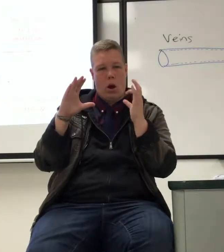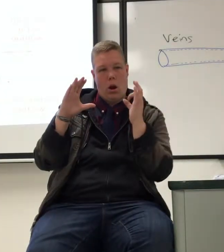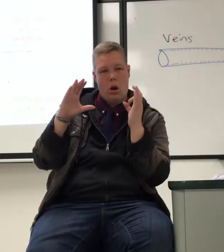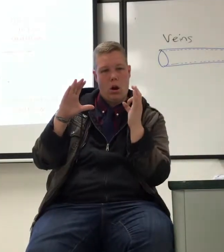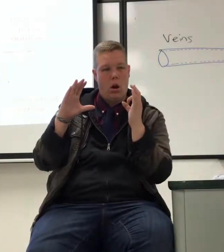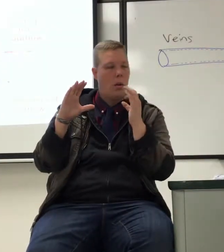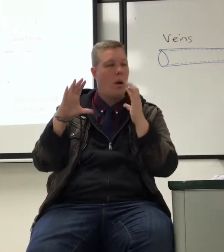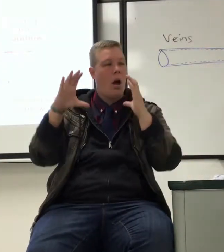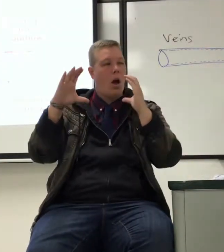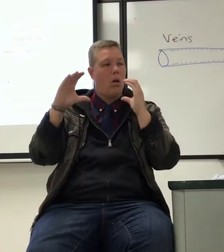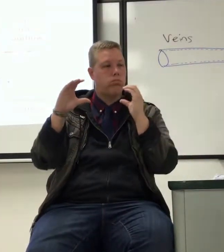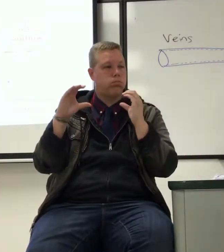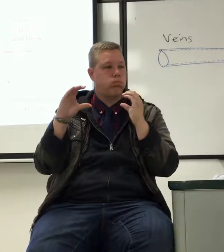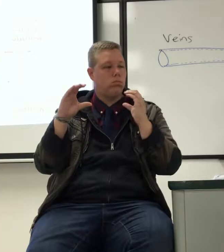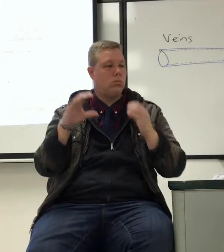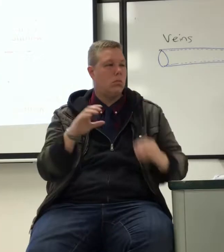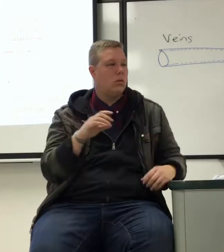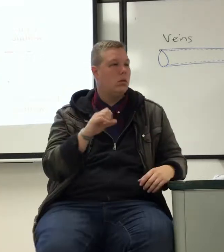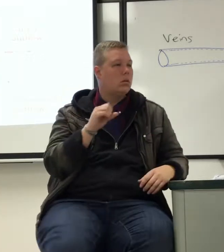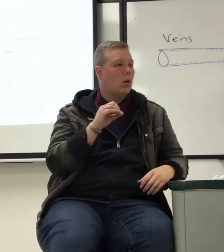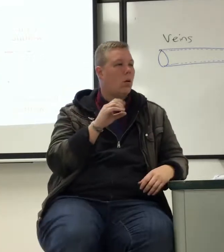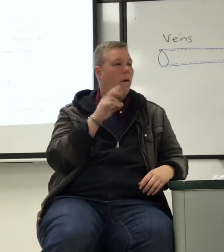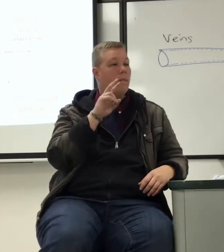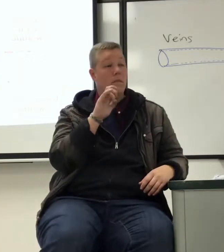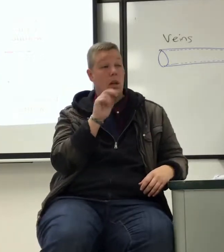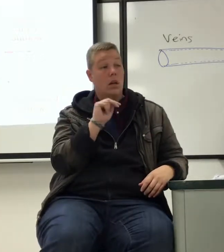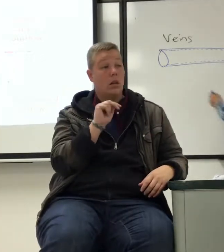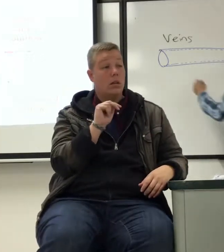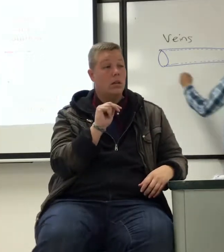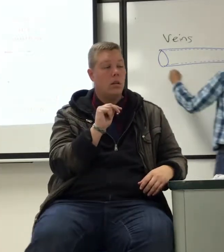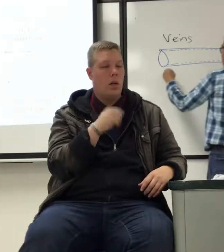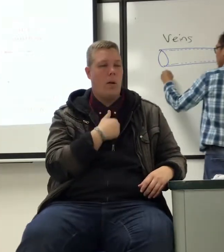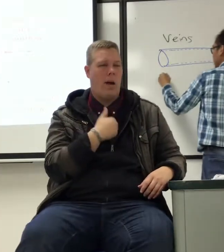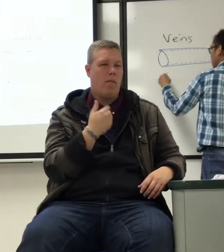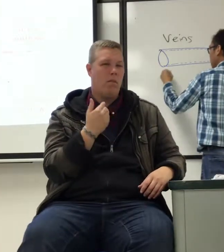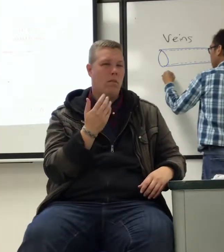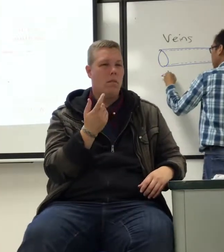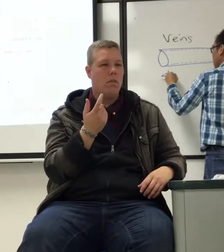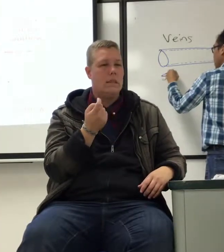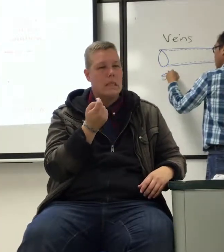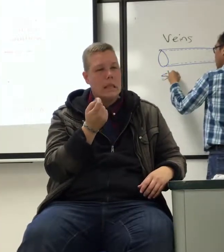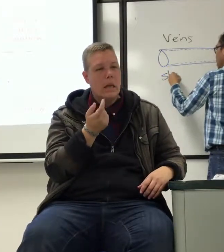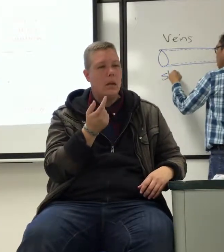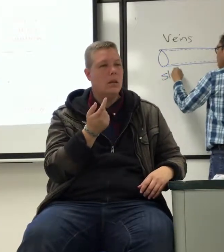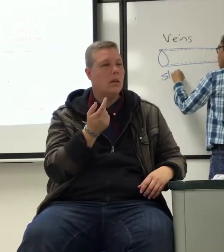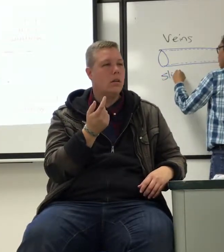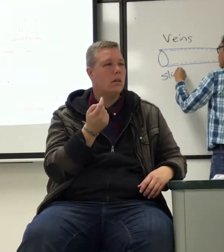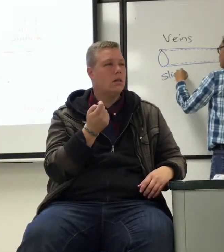say, for veins, you have a slight